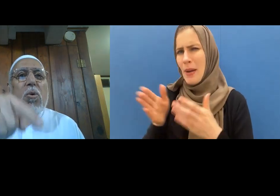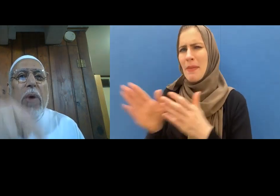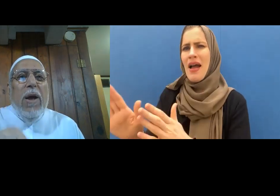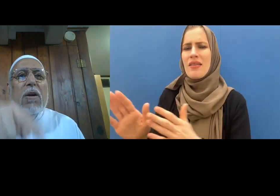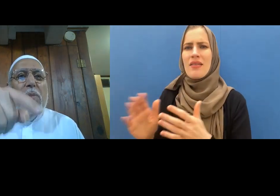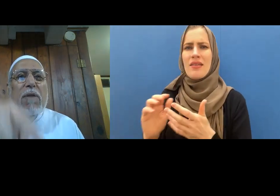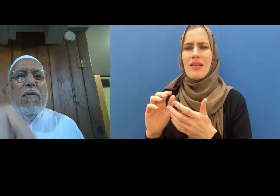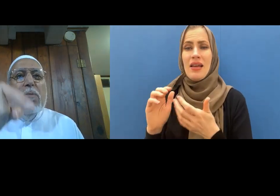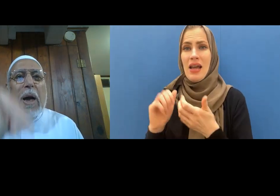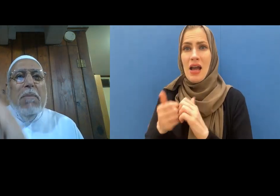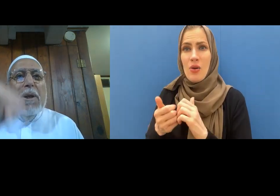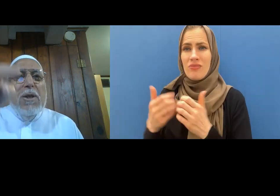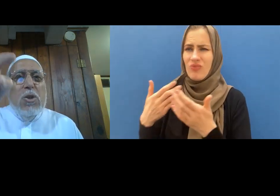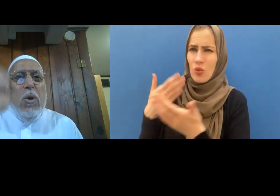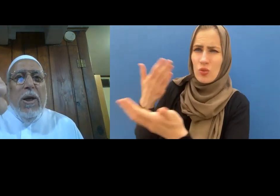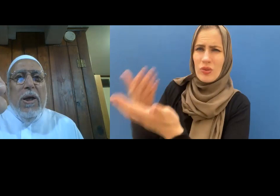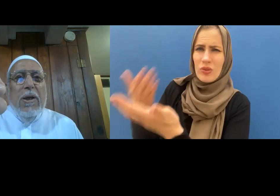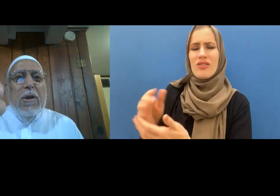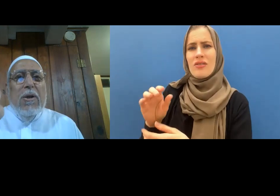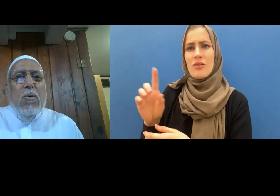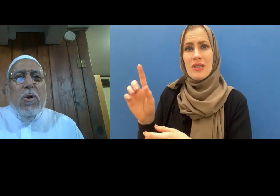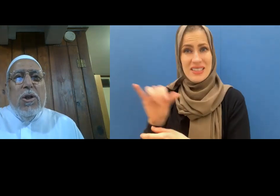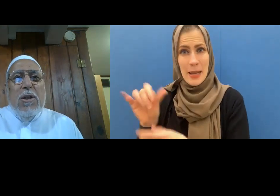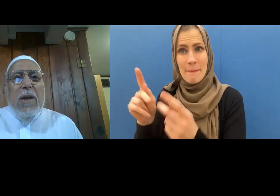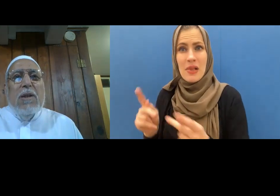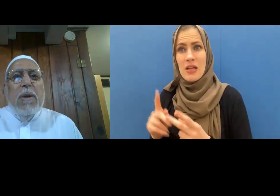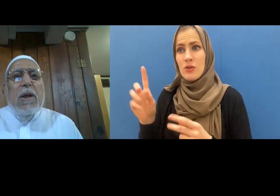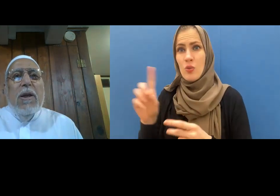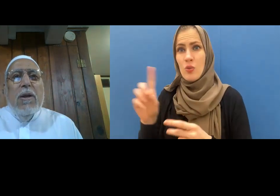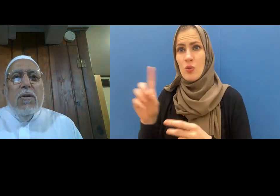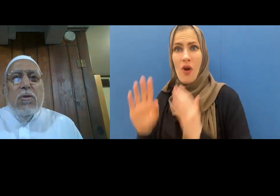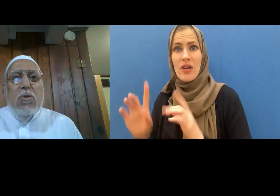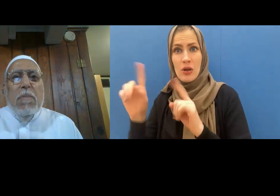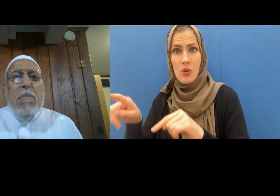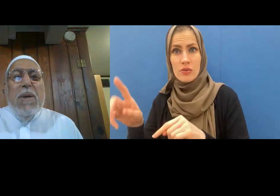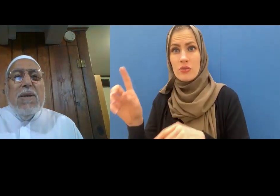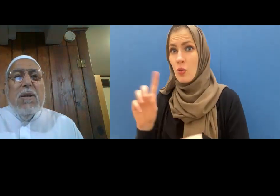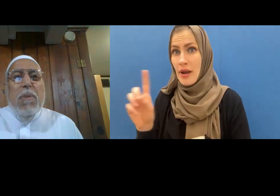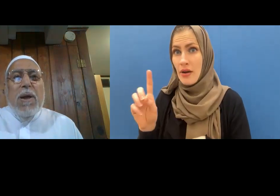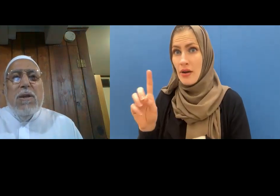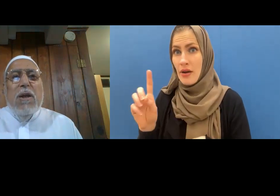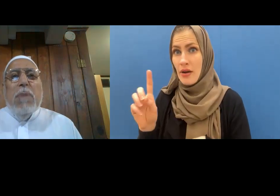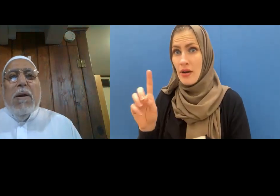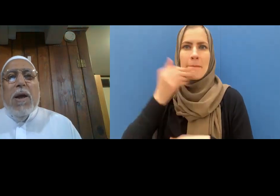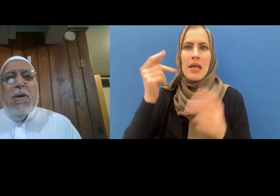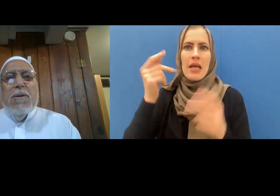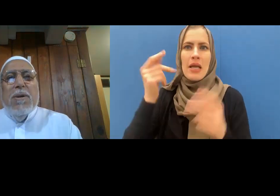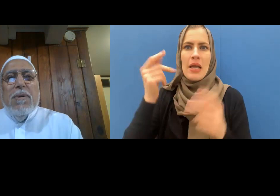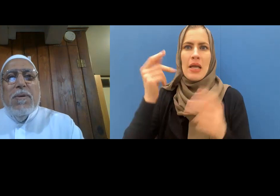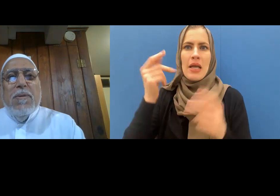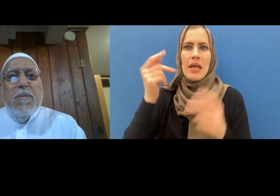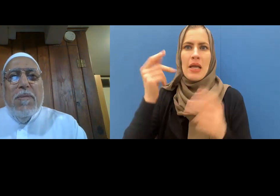reach where Prophet Muhammad is going, which is ultimately to the best place in